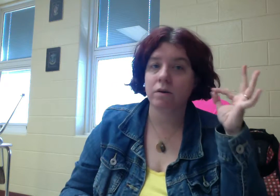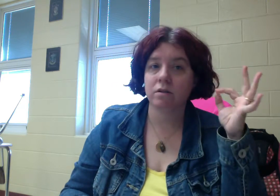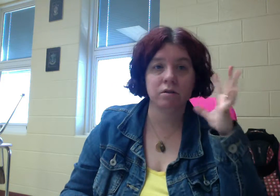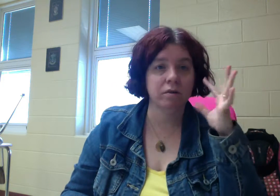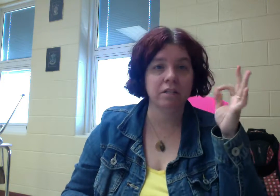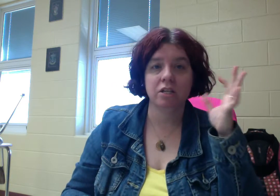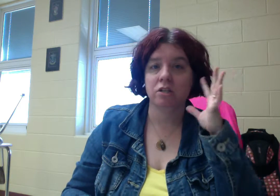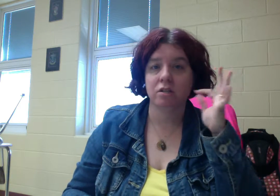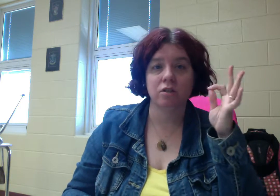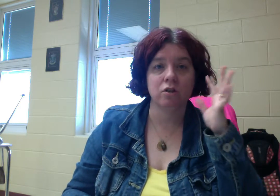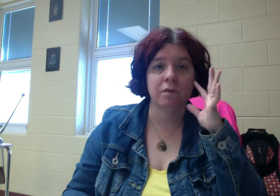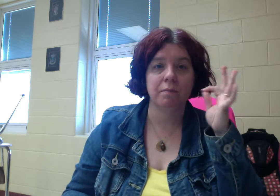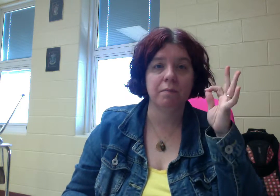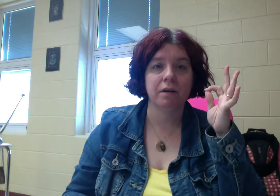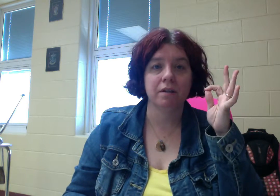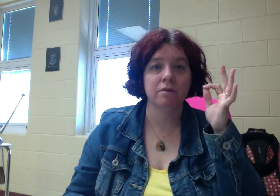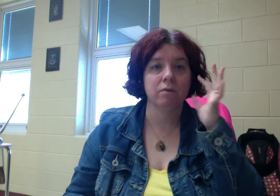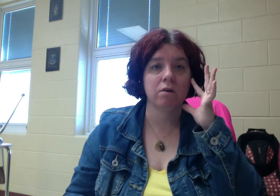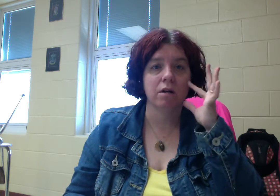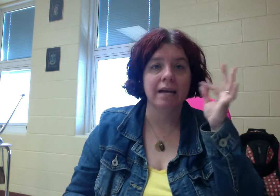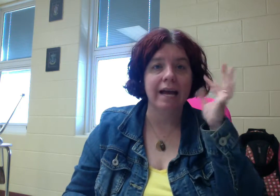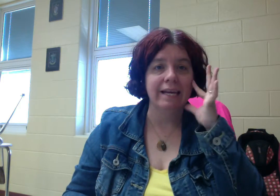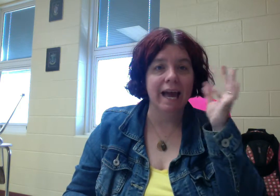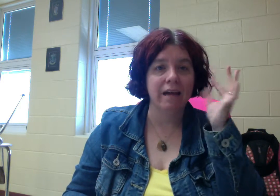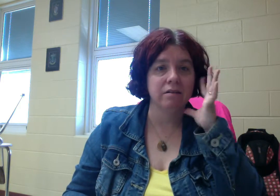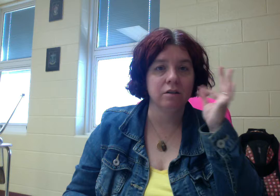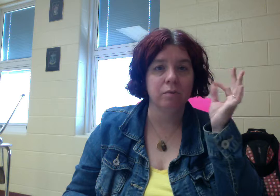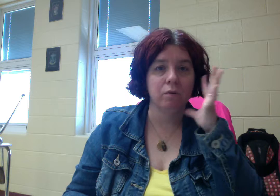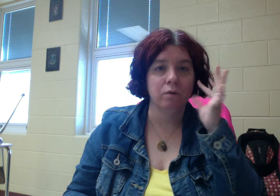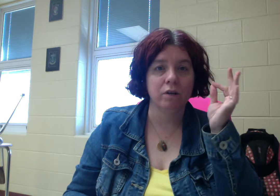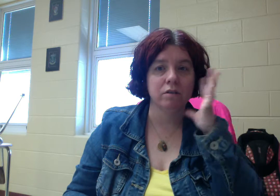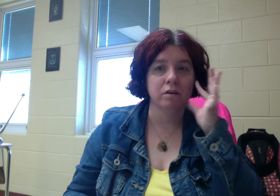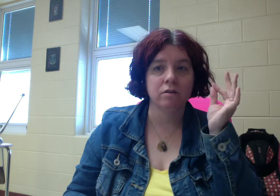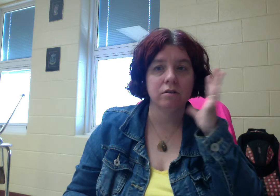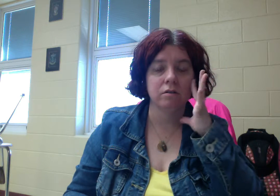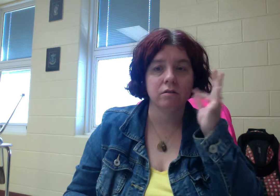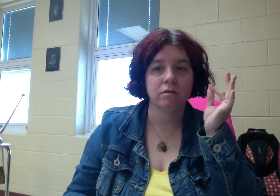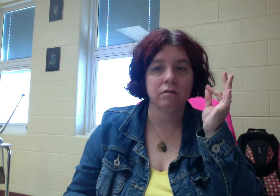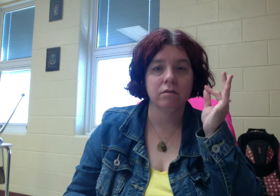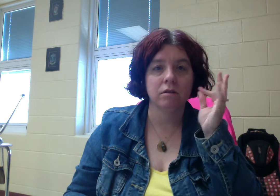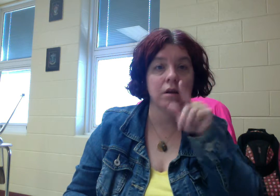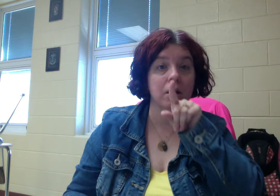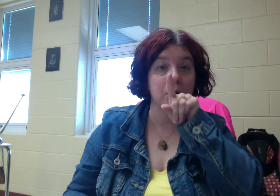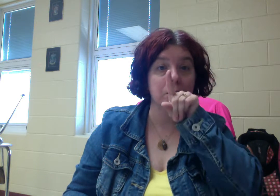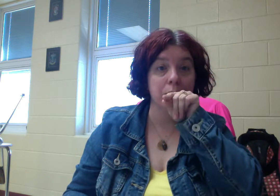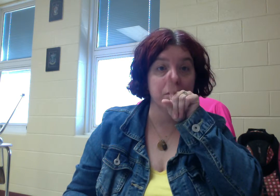good to reteach this because so many people get this one wrong. Cat, you pull the whiskers. Bird.